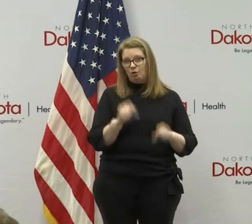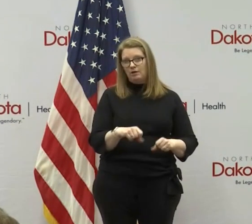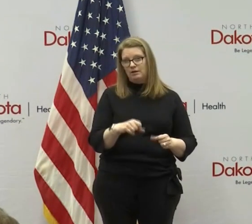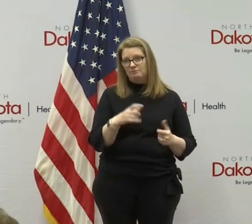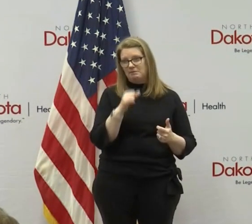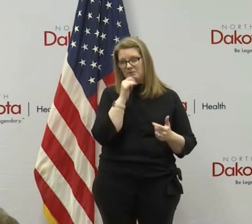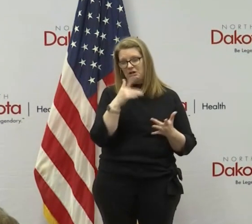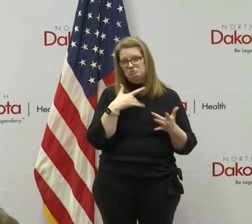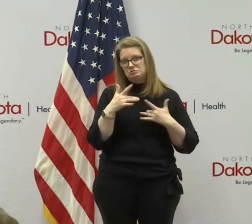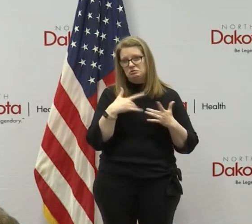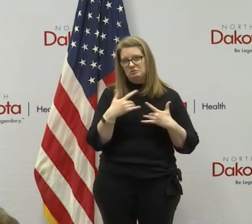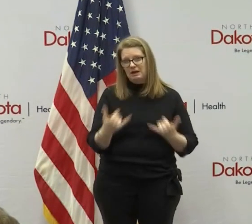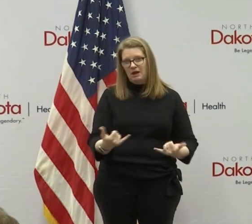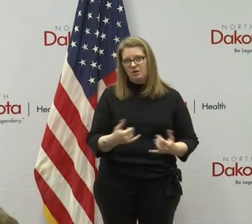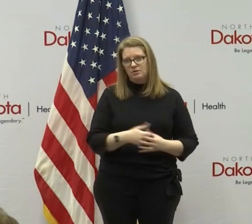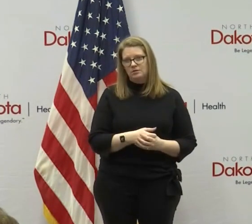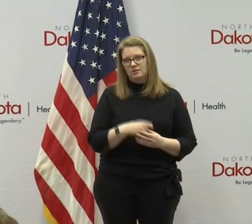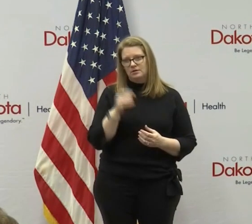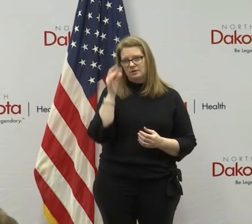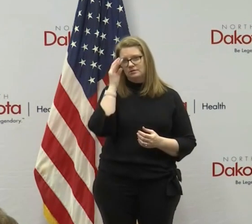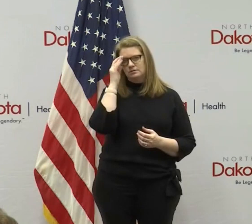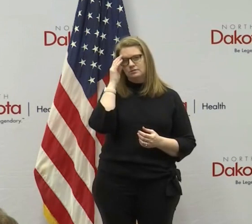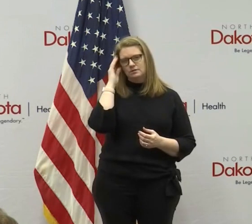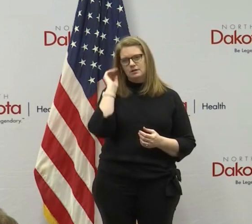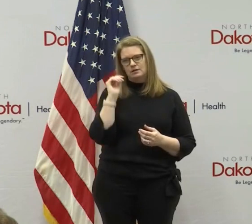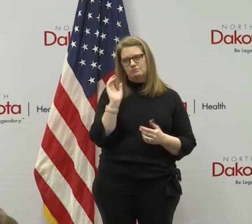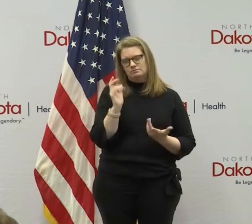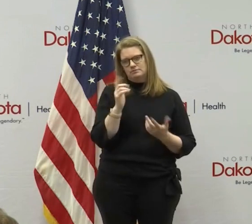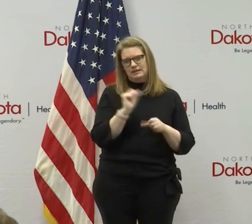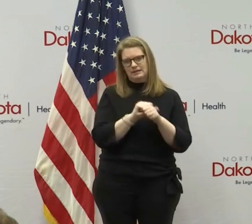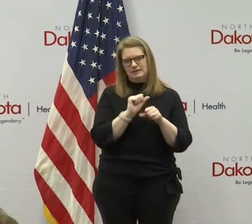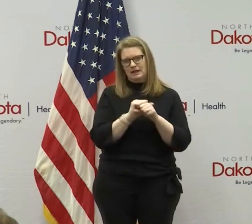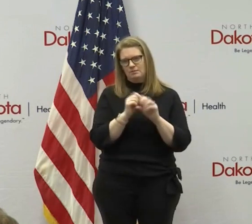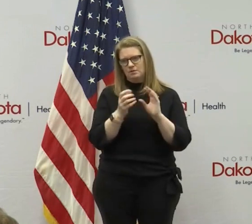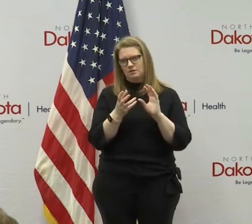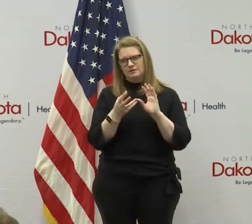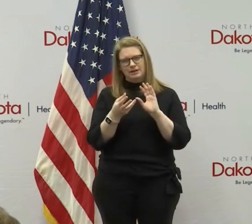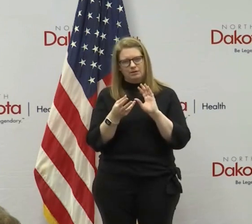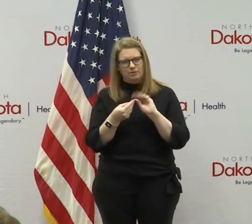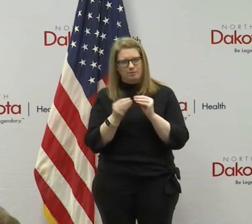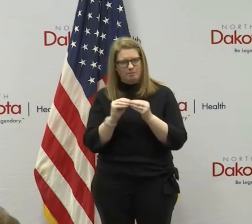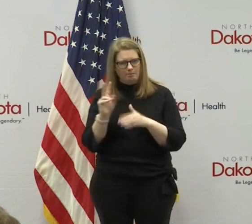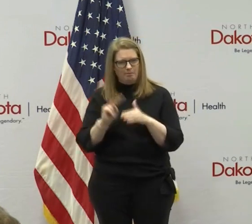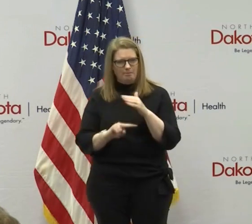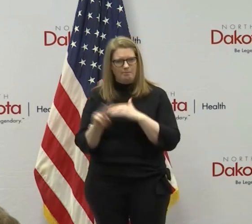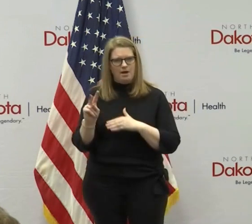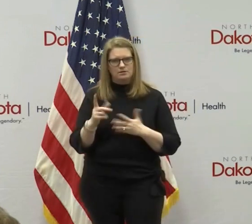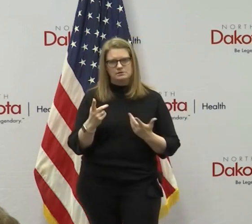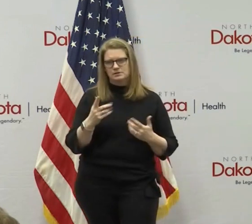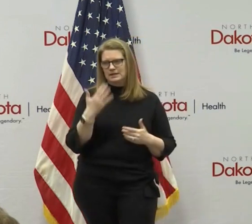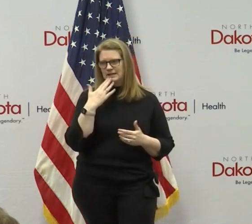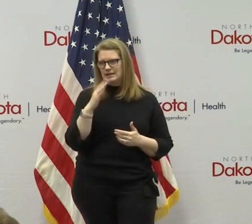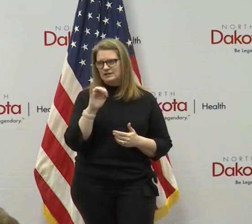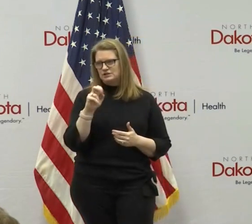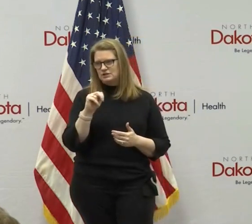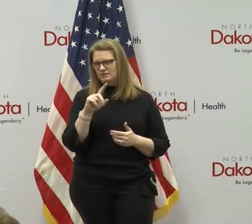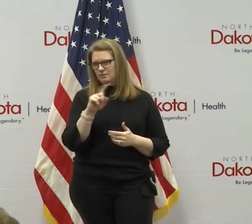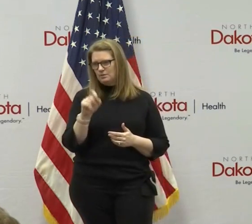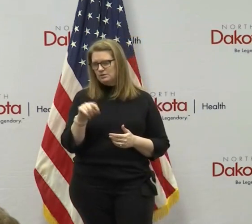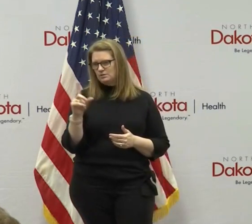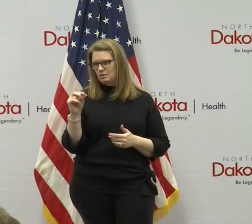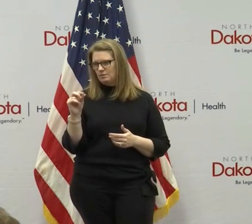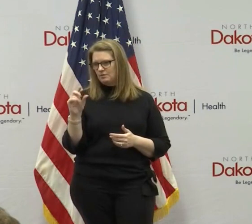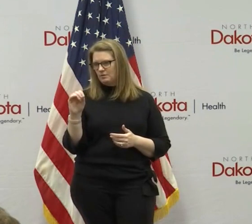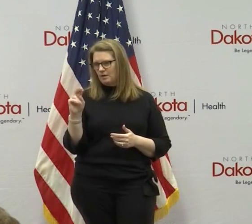think is the the sophistication of the labor models at all the North Dakota providers. Thanks, Gene, for the question. One more